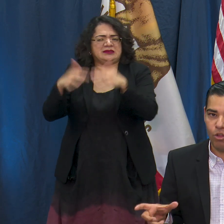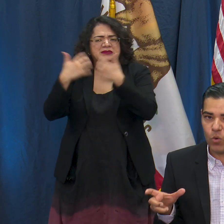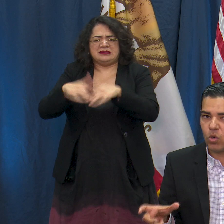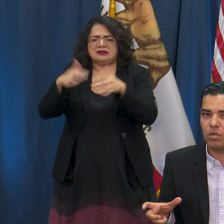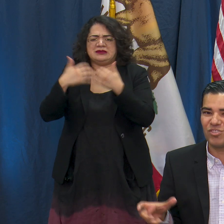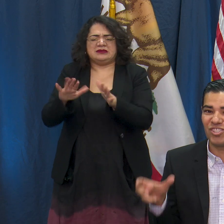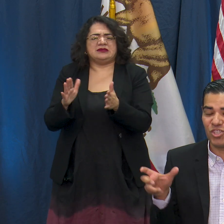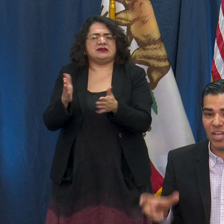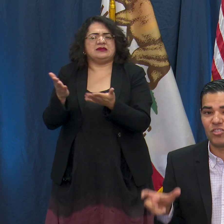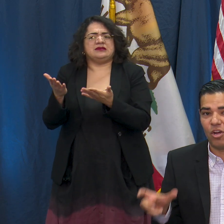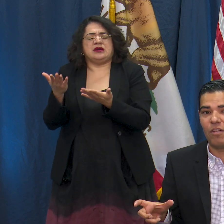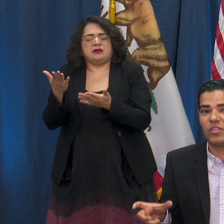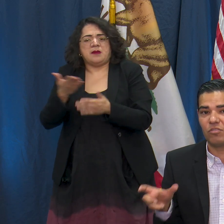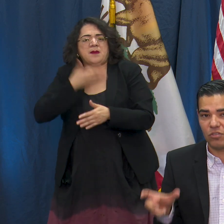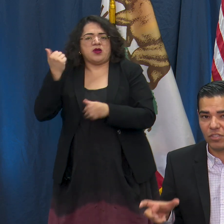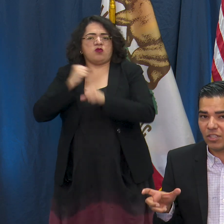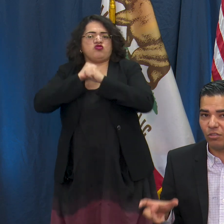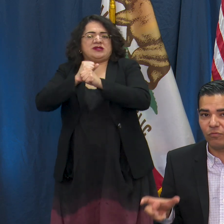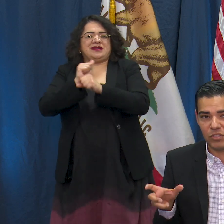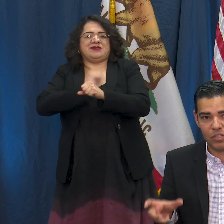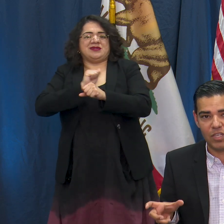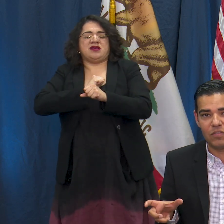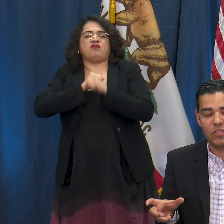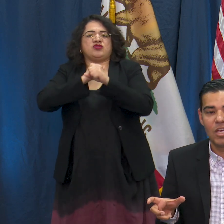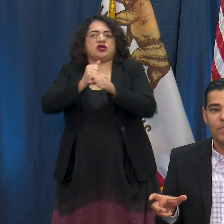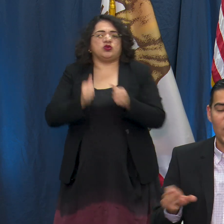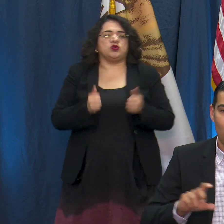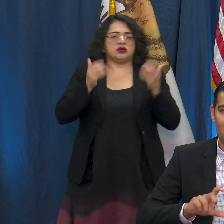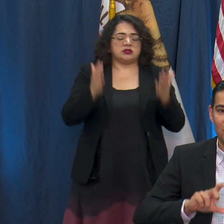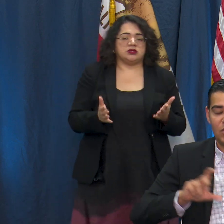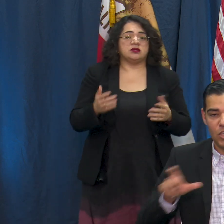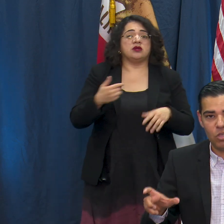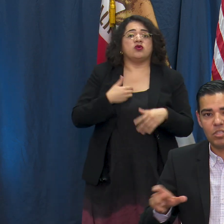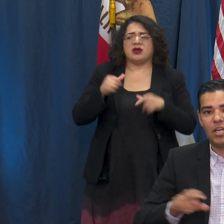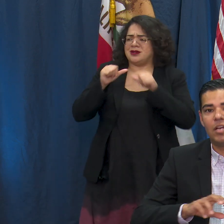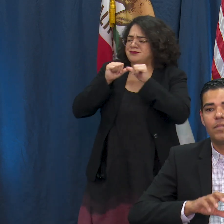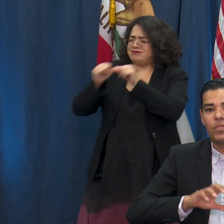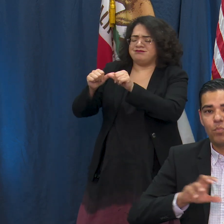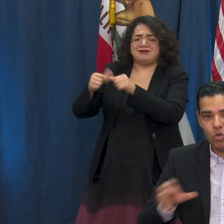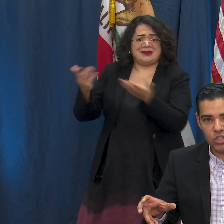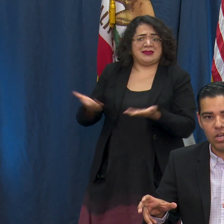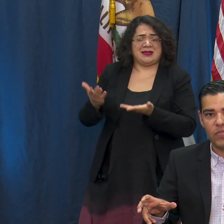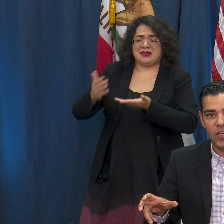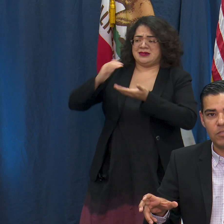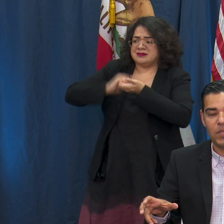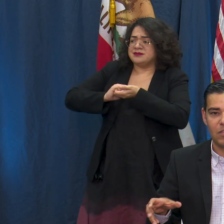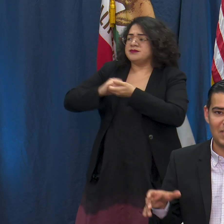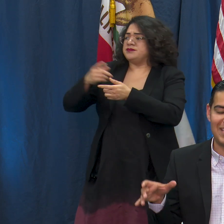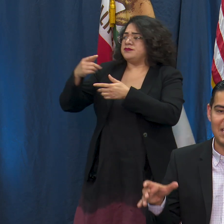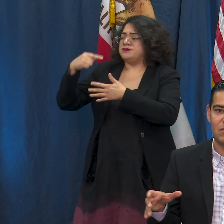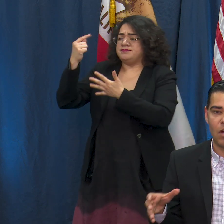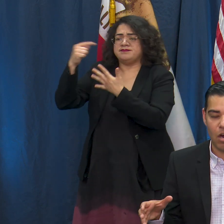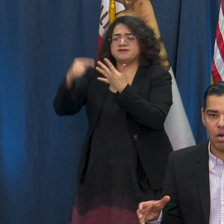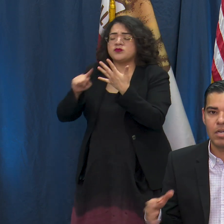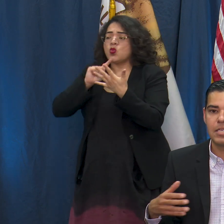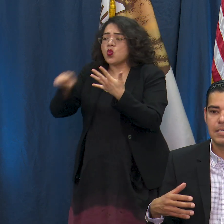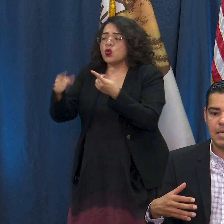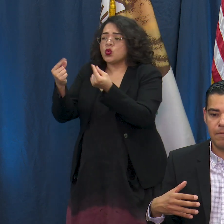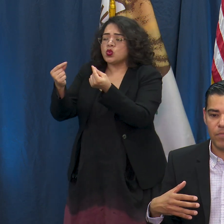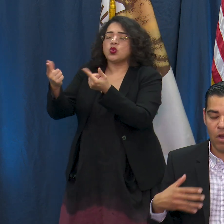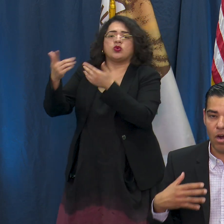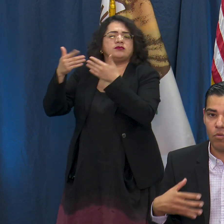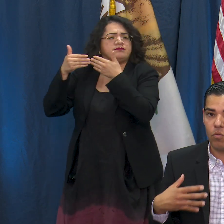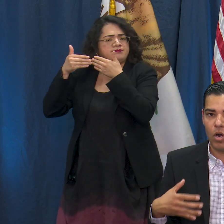separate health orders just on these nursing skilled facilities, and why we continue to push on these, because it is our